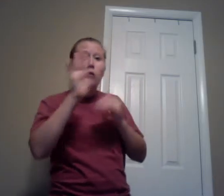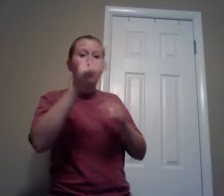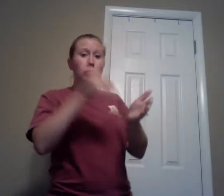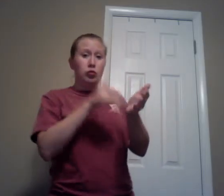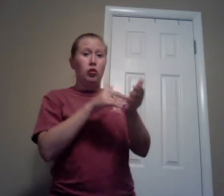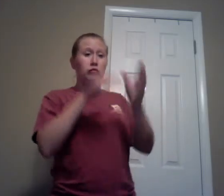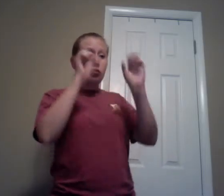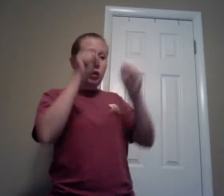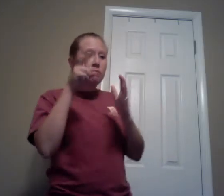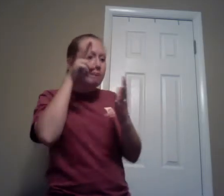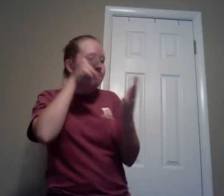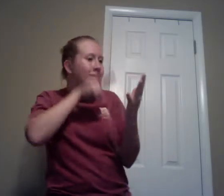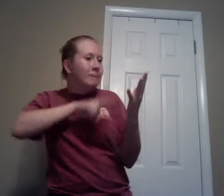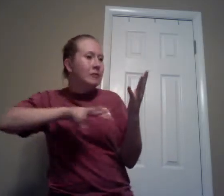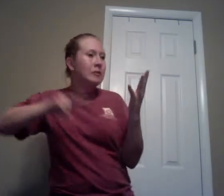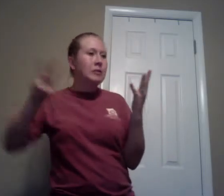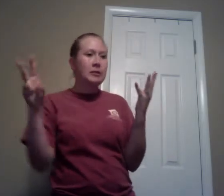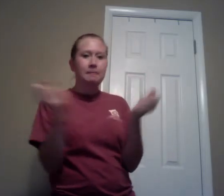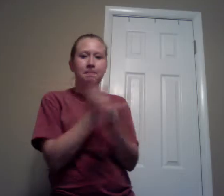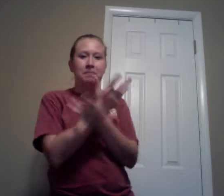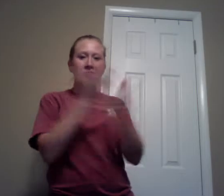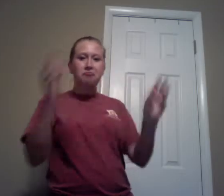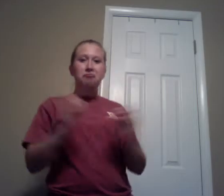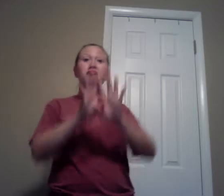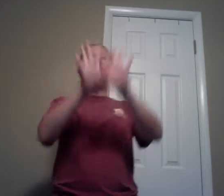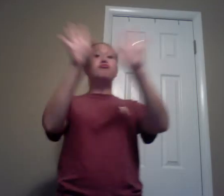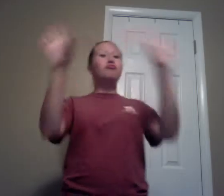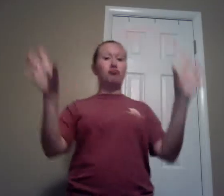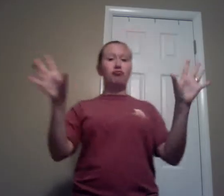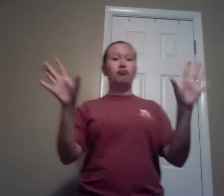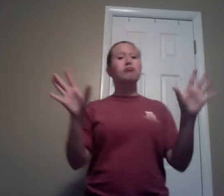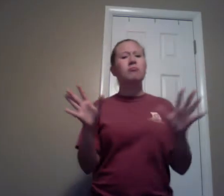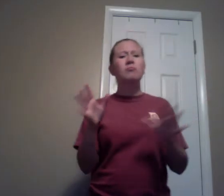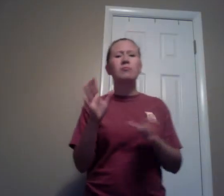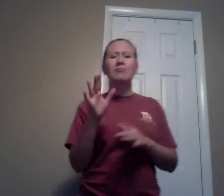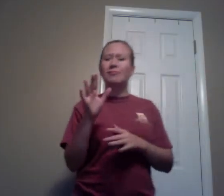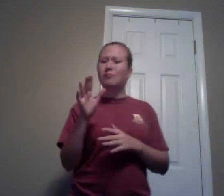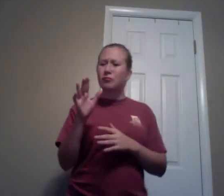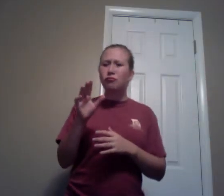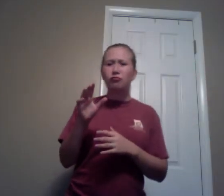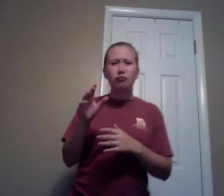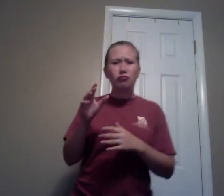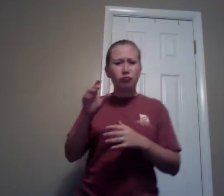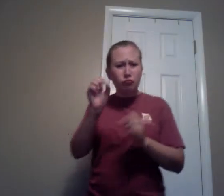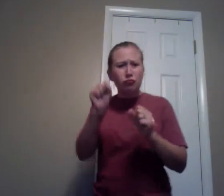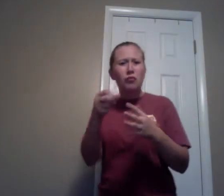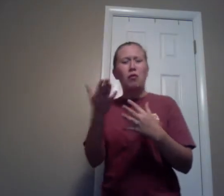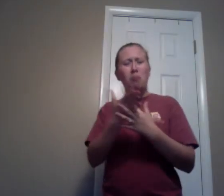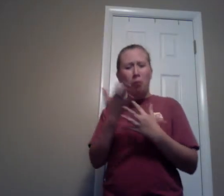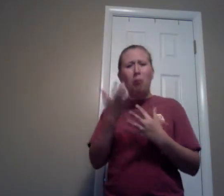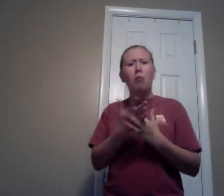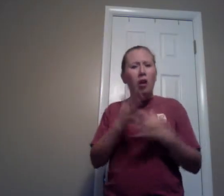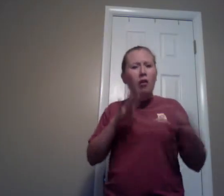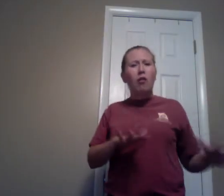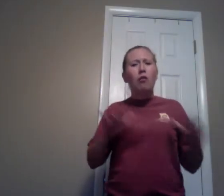little break. Walk around if you need to, and then come back to it. And you will know that taking the prep